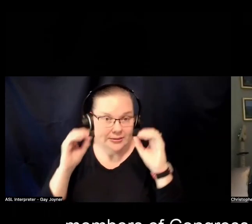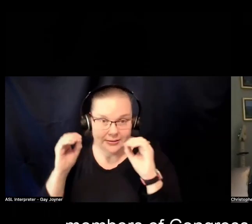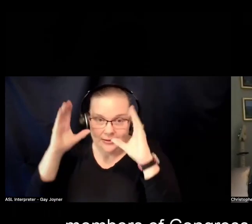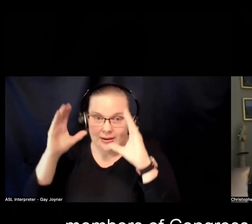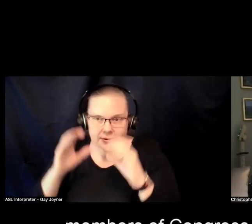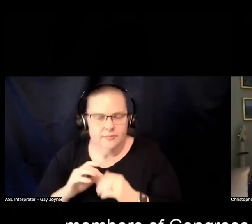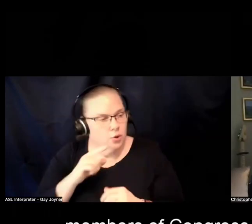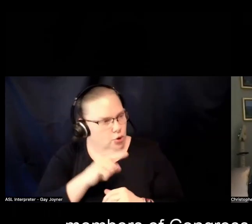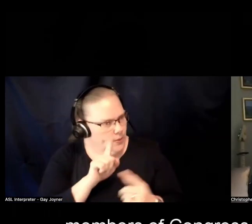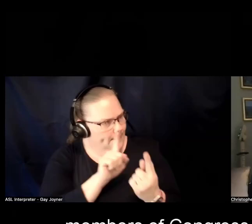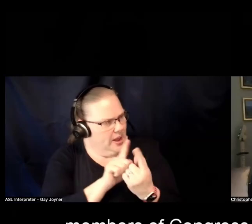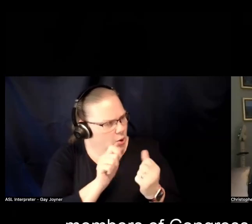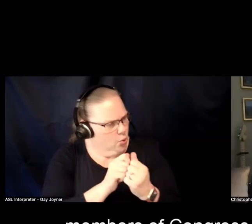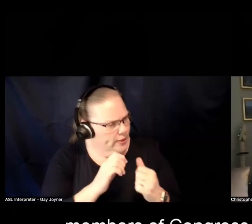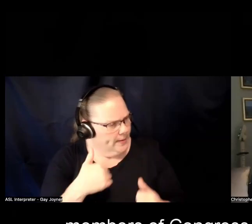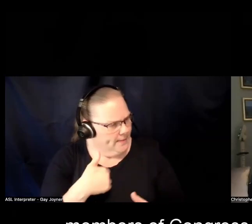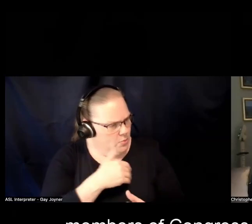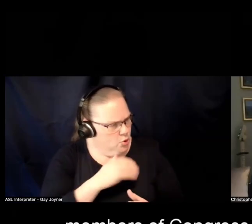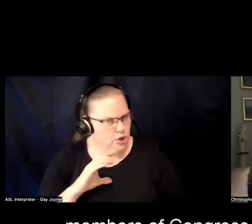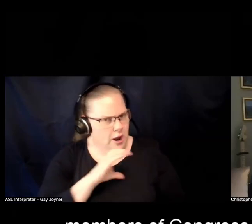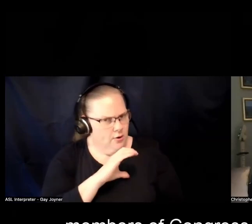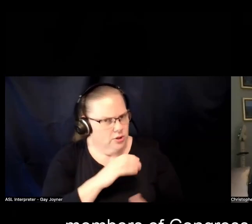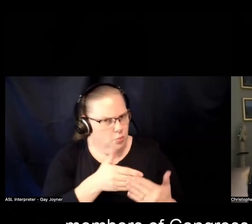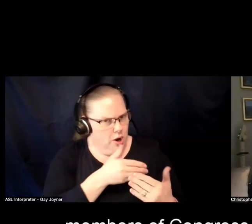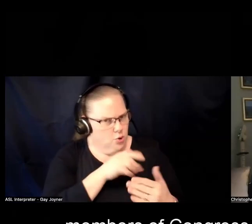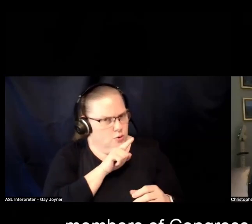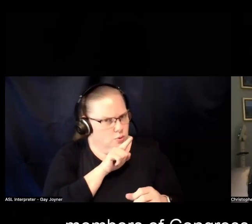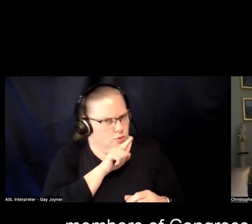members of Congress prior to testifying,